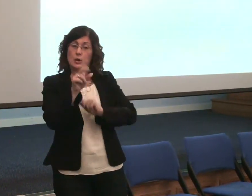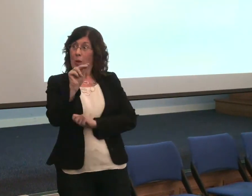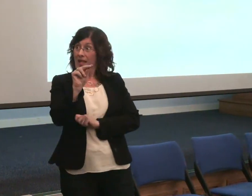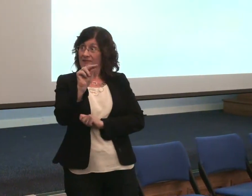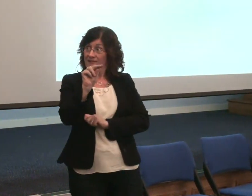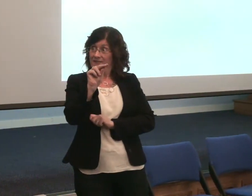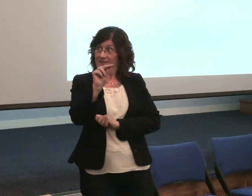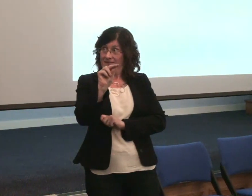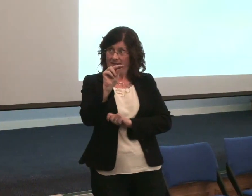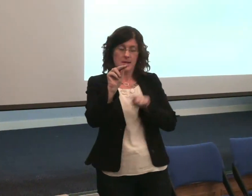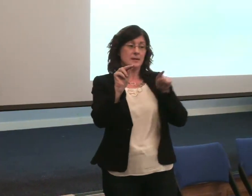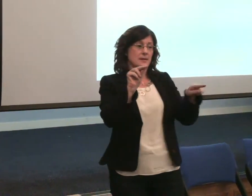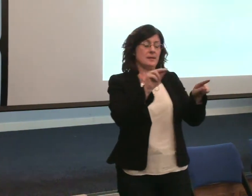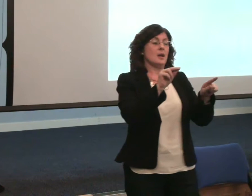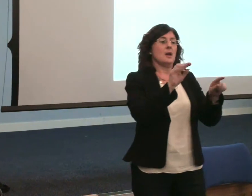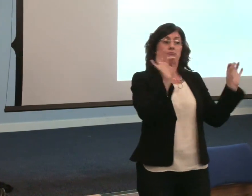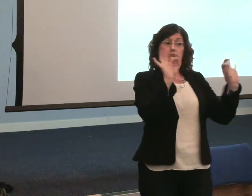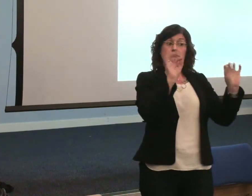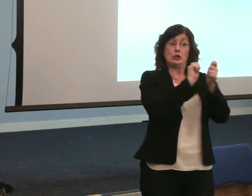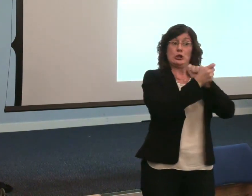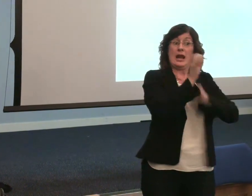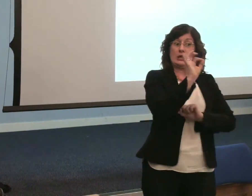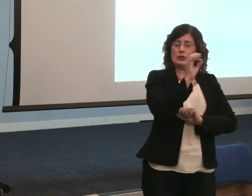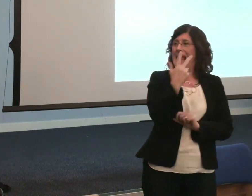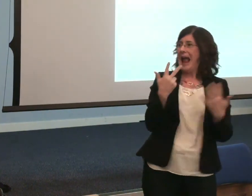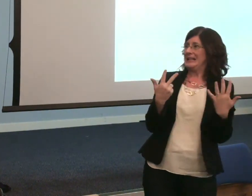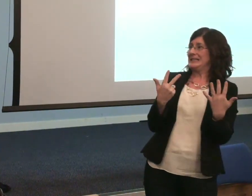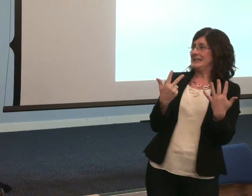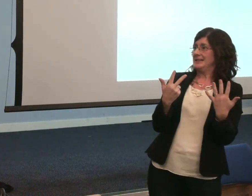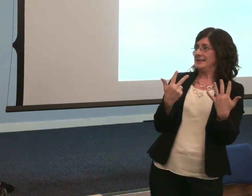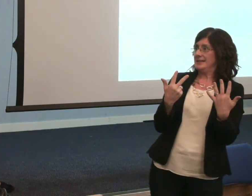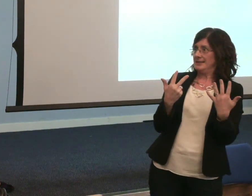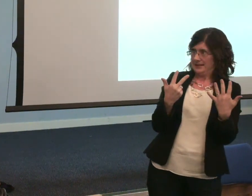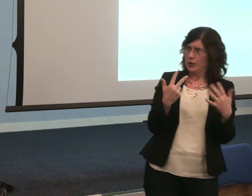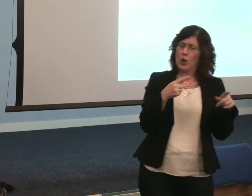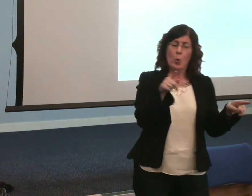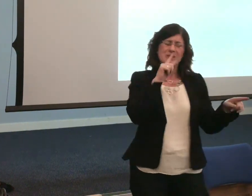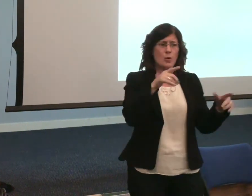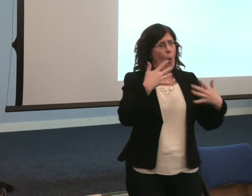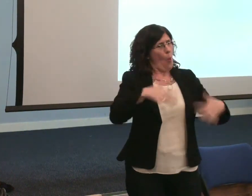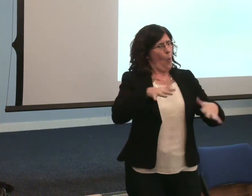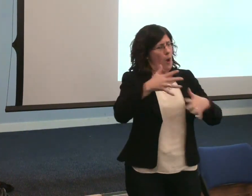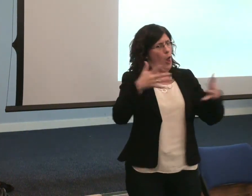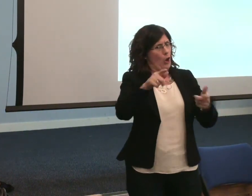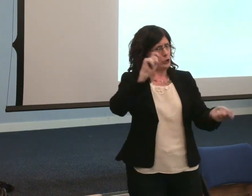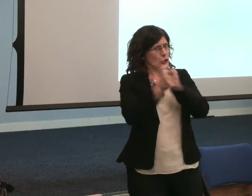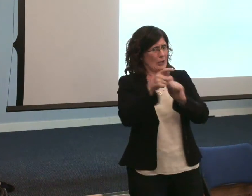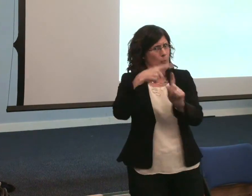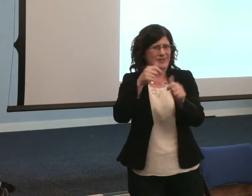When you were talking about the positive shift, you said there were 12 that had undergone a positive shift and there were 8 that